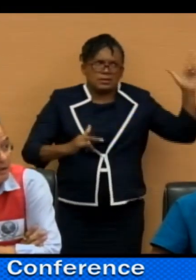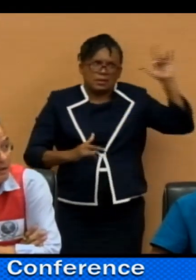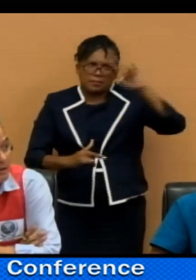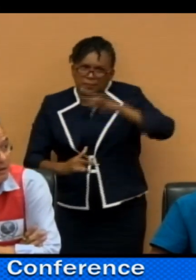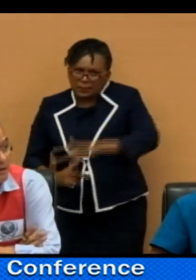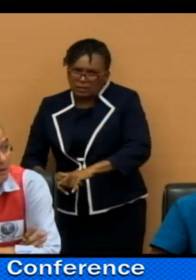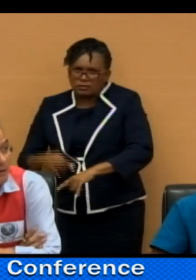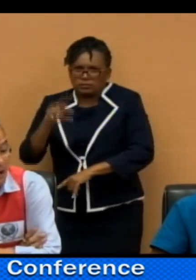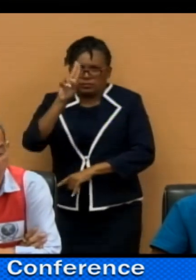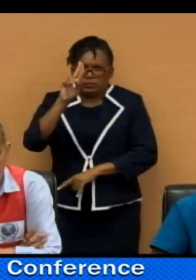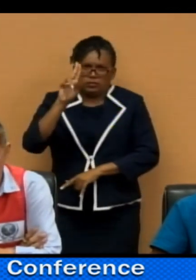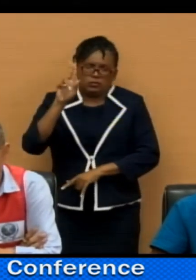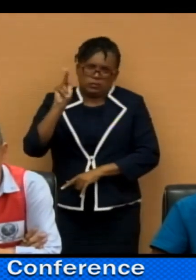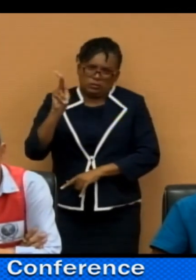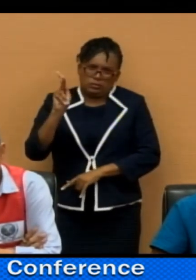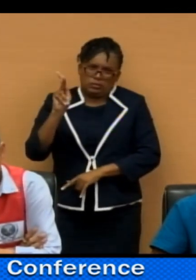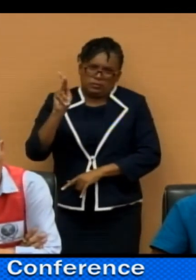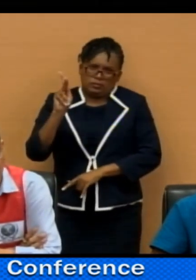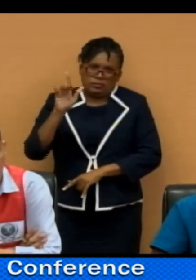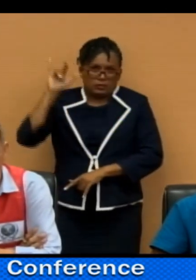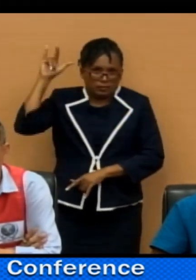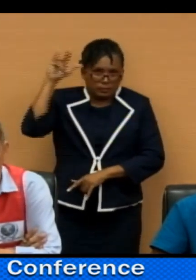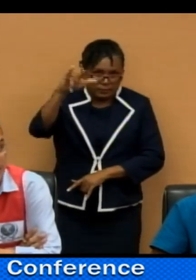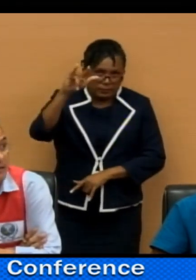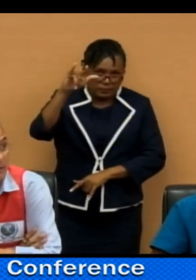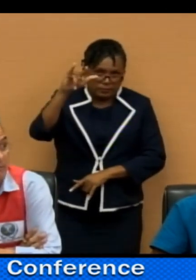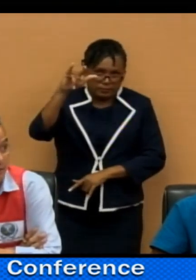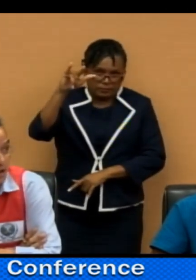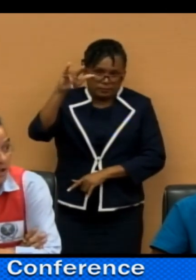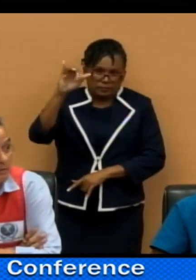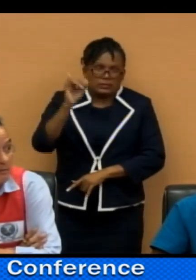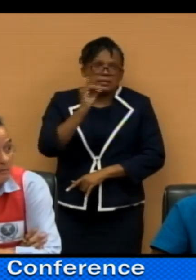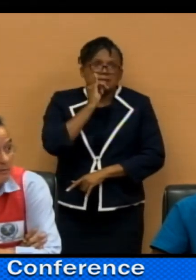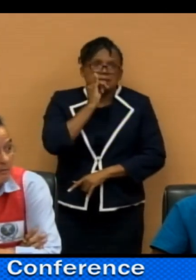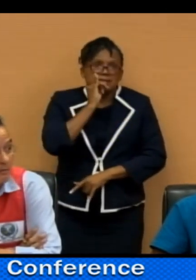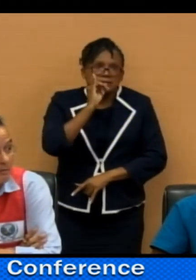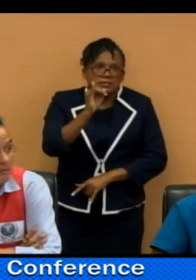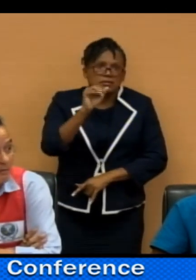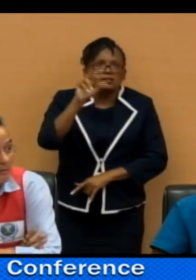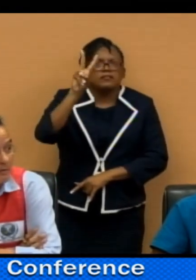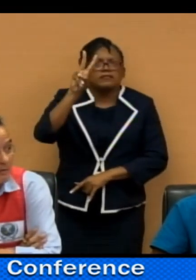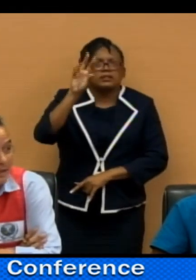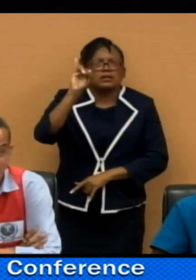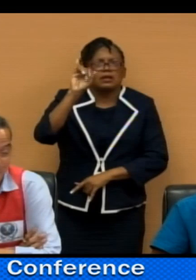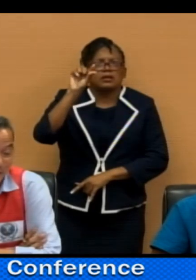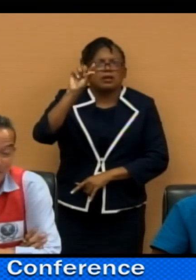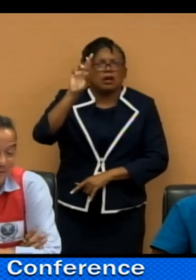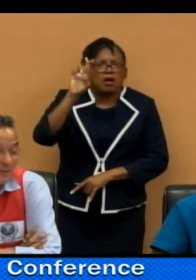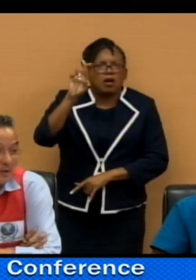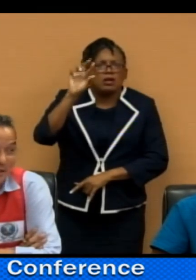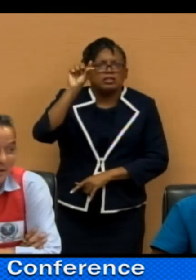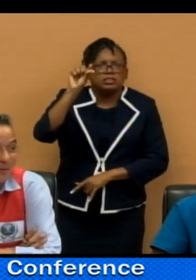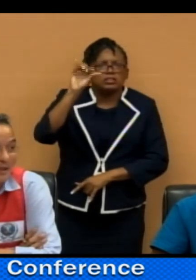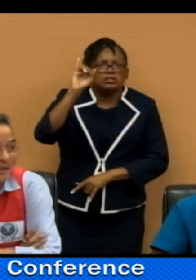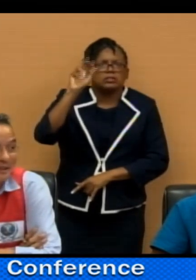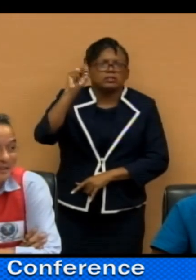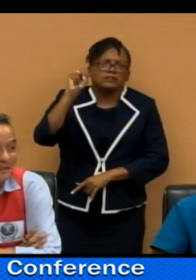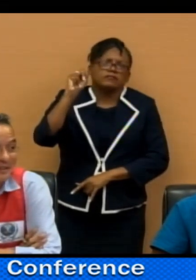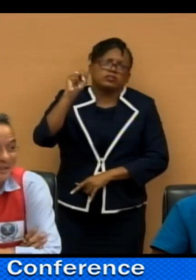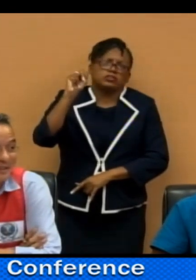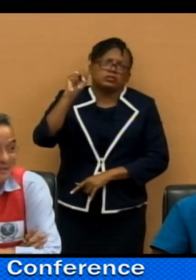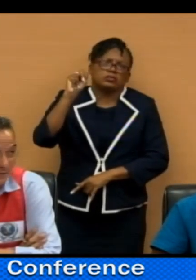UK. The flight is Virgin. That's the only flight from the UK on